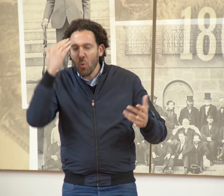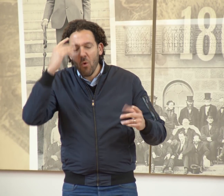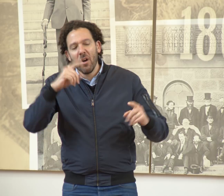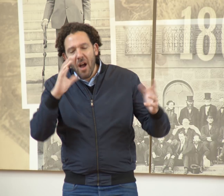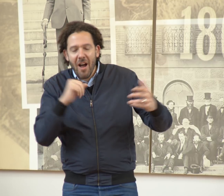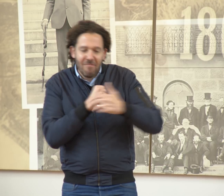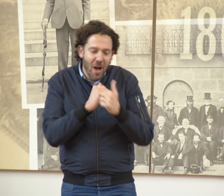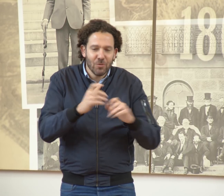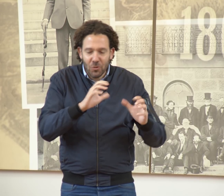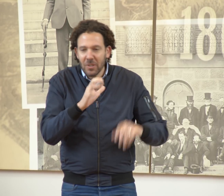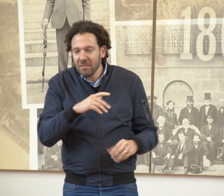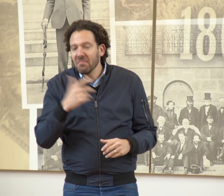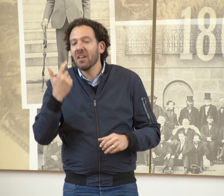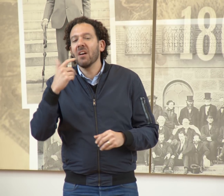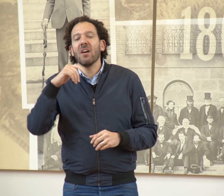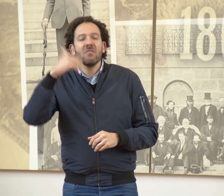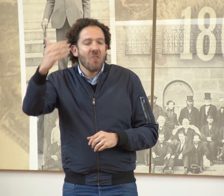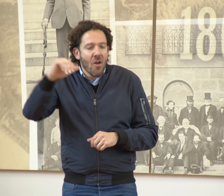baseball cap, of course, sporting the LA Dodgers.